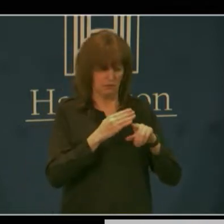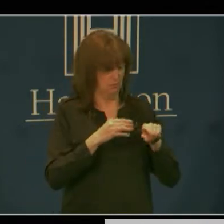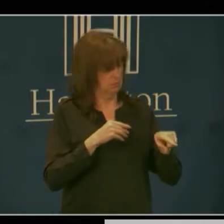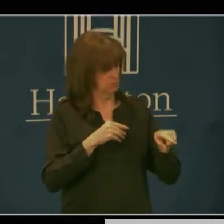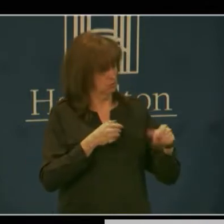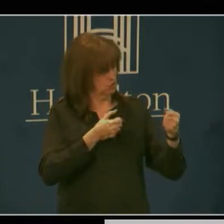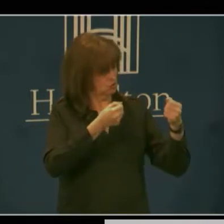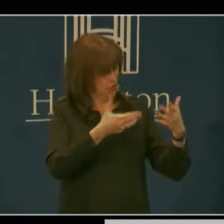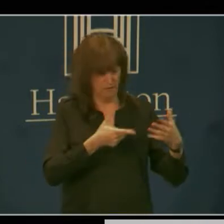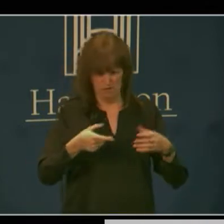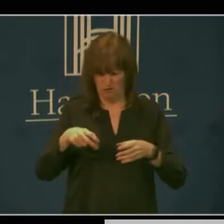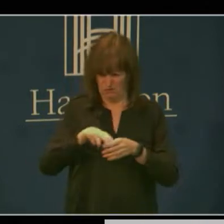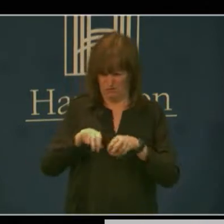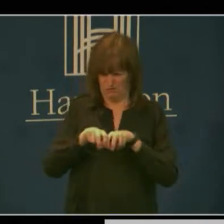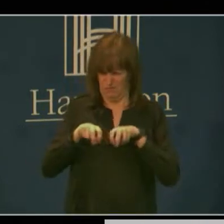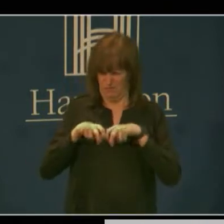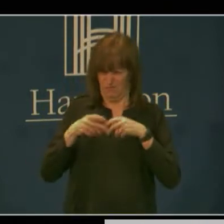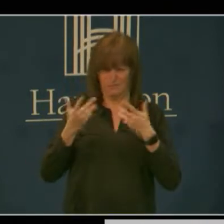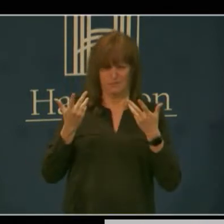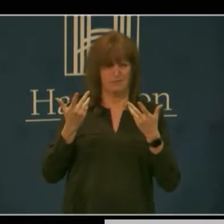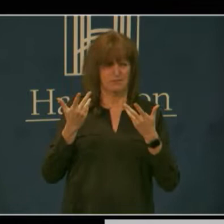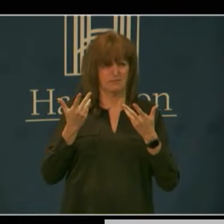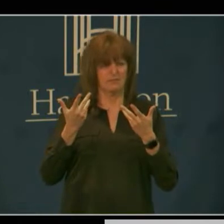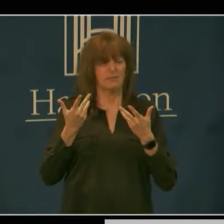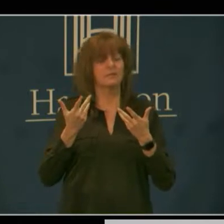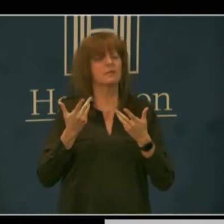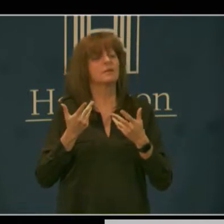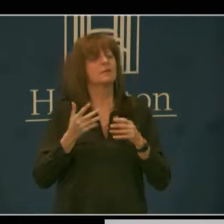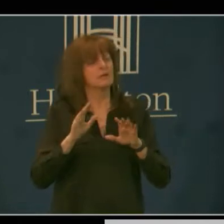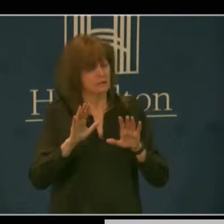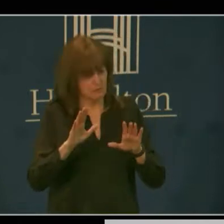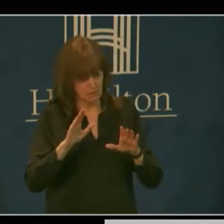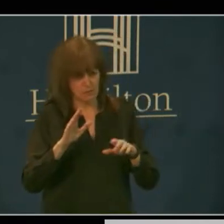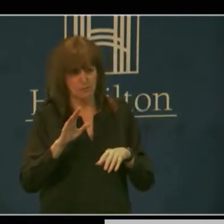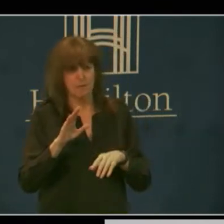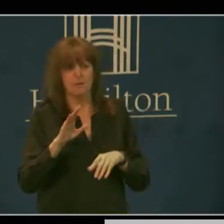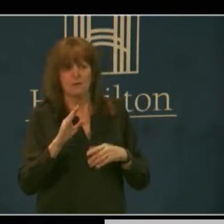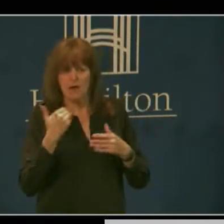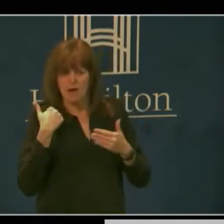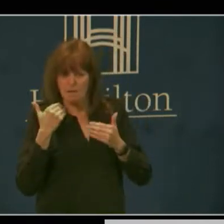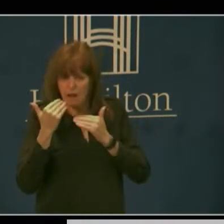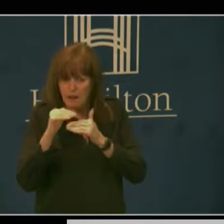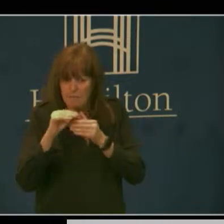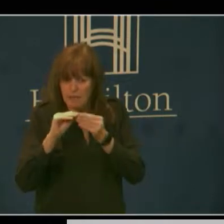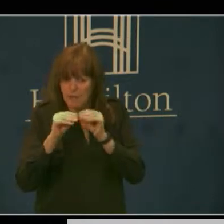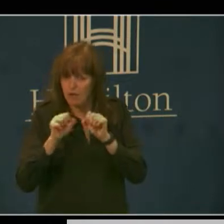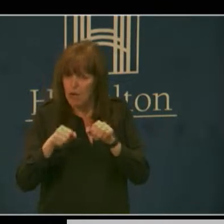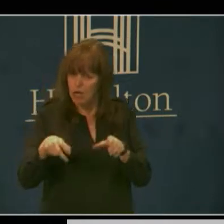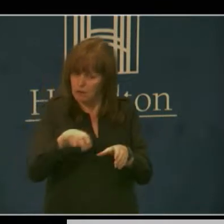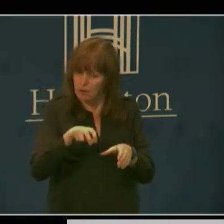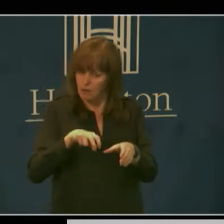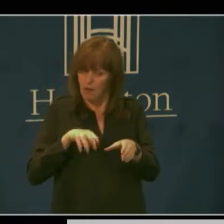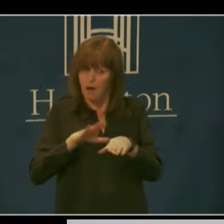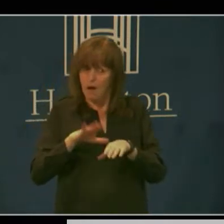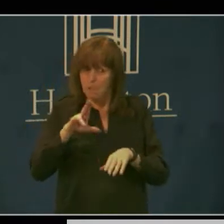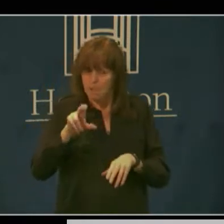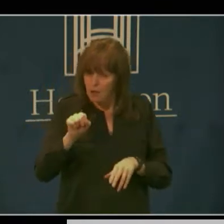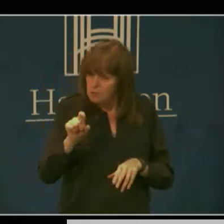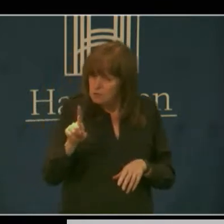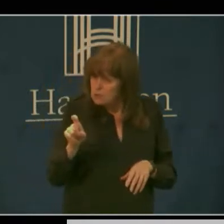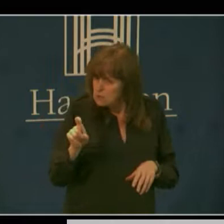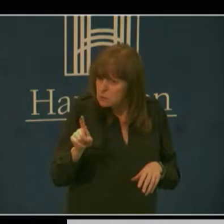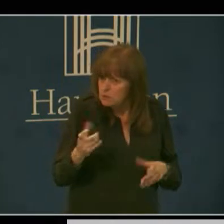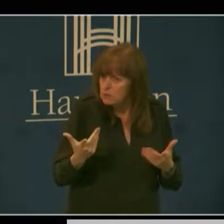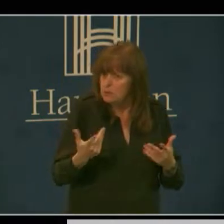time limit to the number of customers allowed on an HSR bus at any one time? So let's talk about our HSR